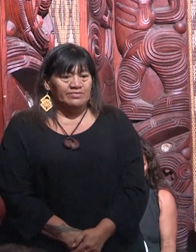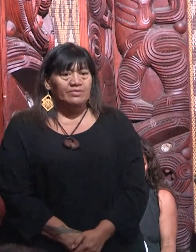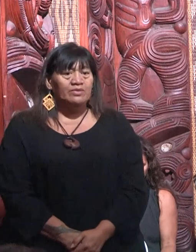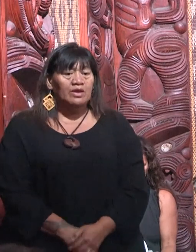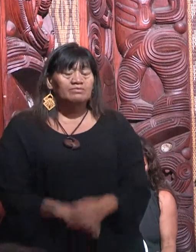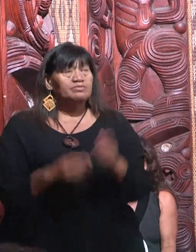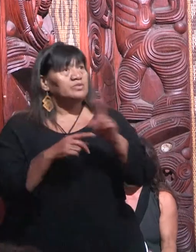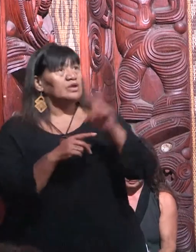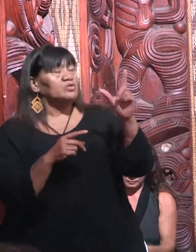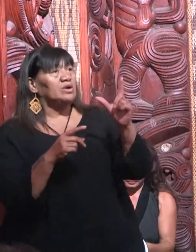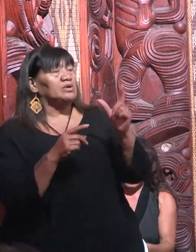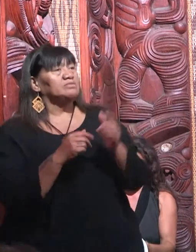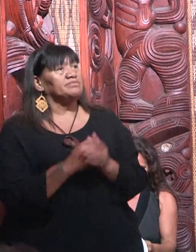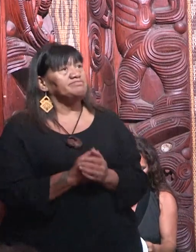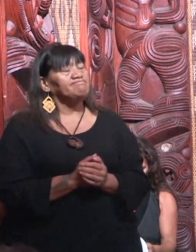I te atua.